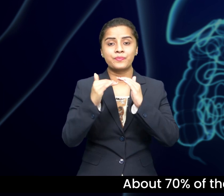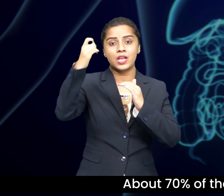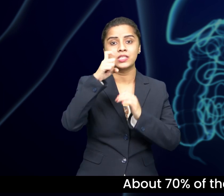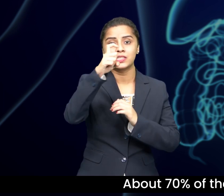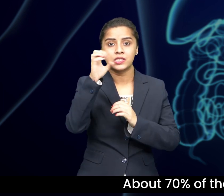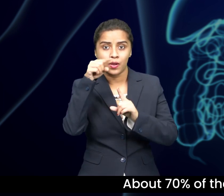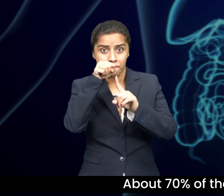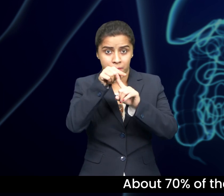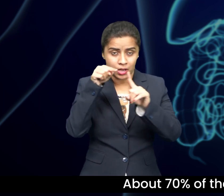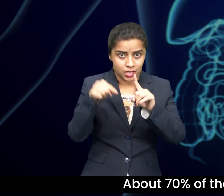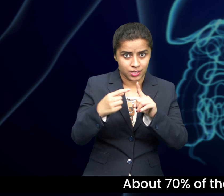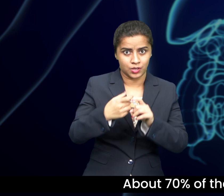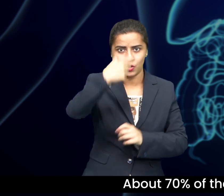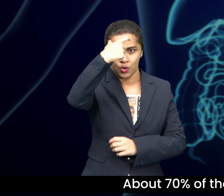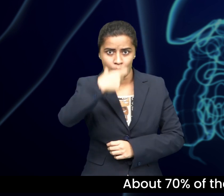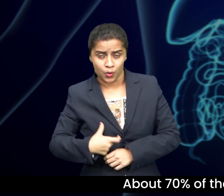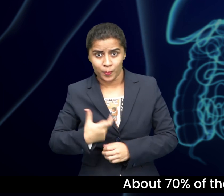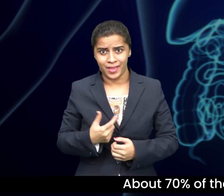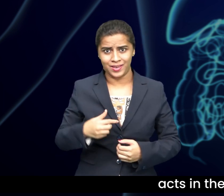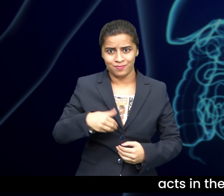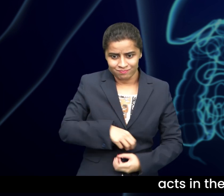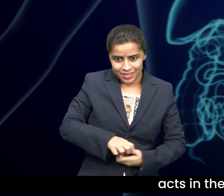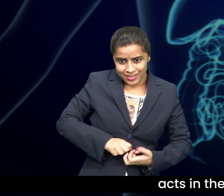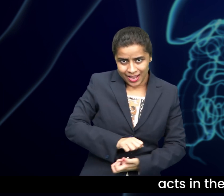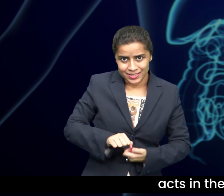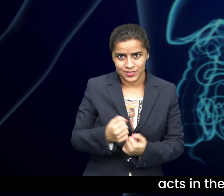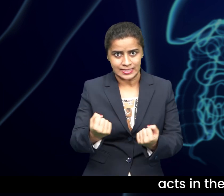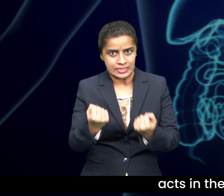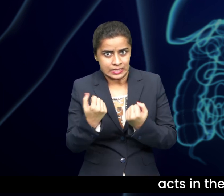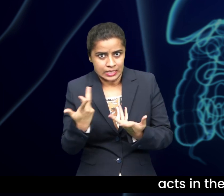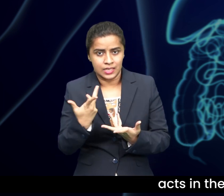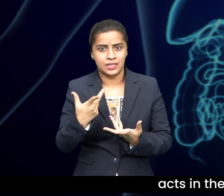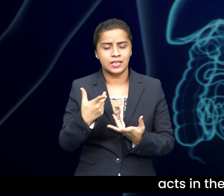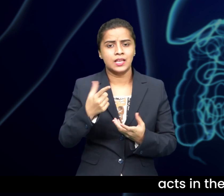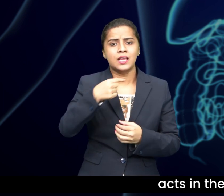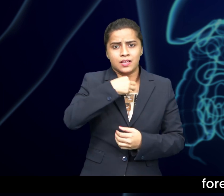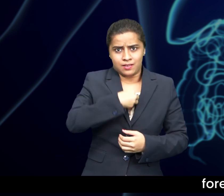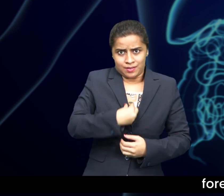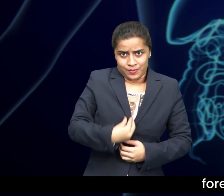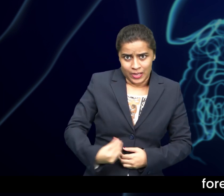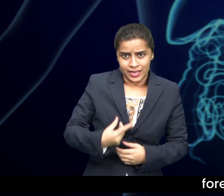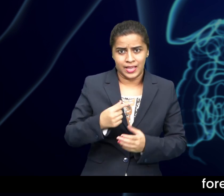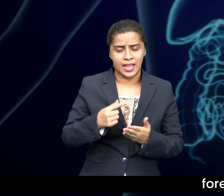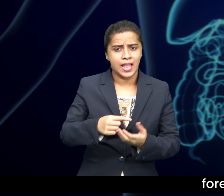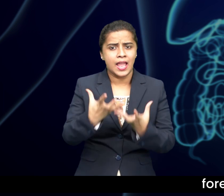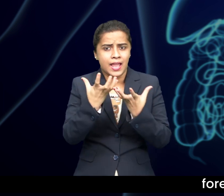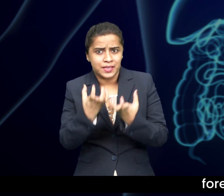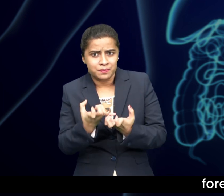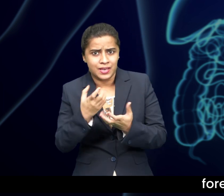About 70% of the human immune system acts in the gut to expel and kill foreign